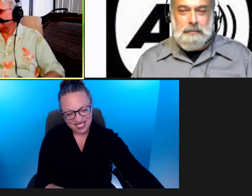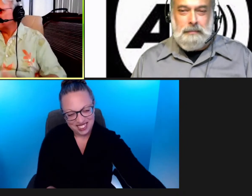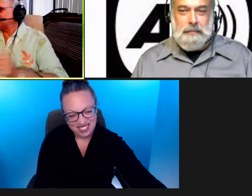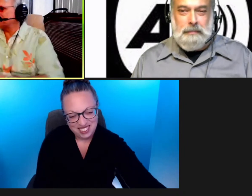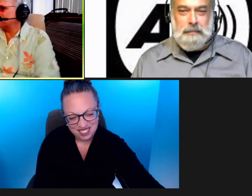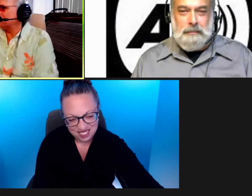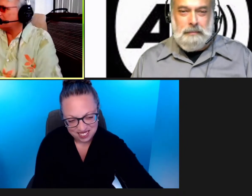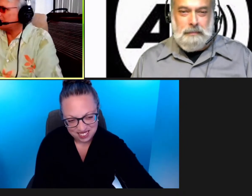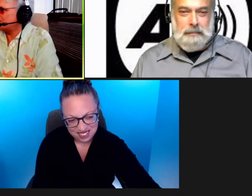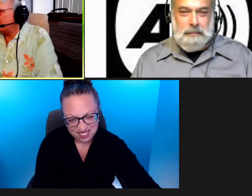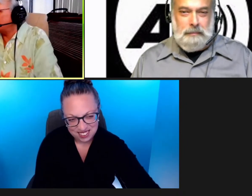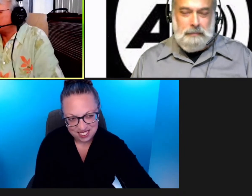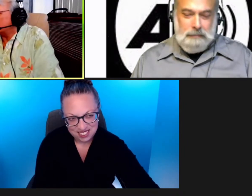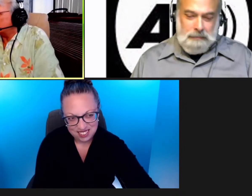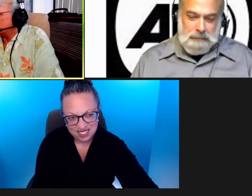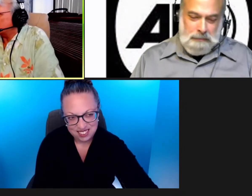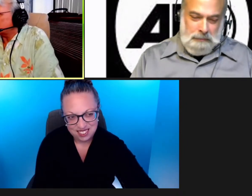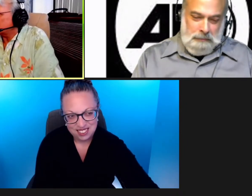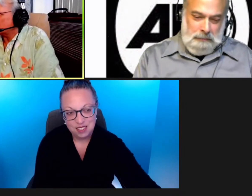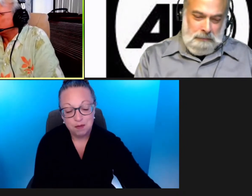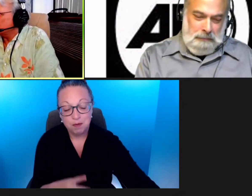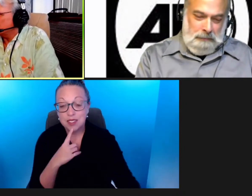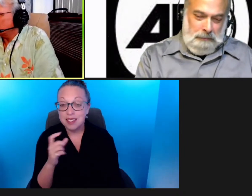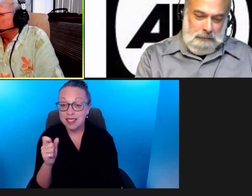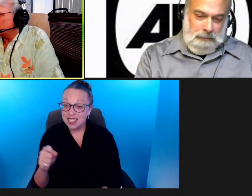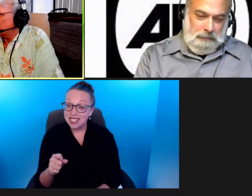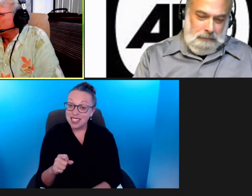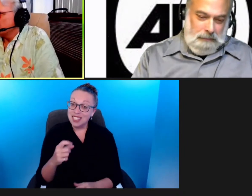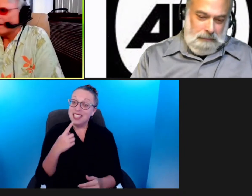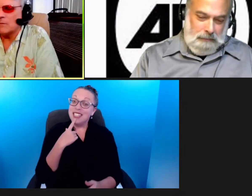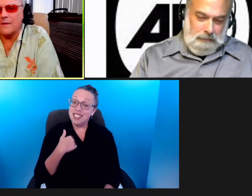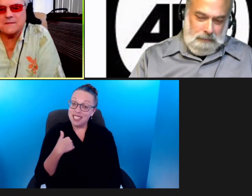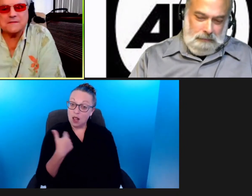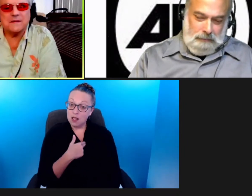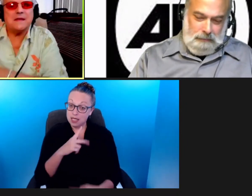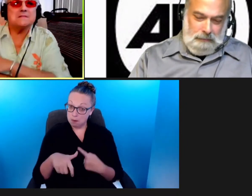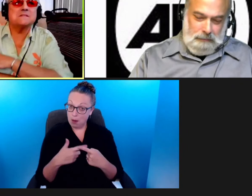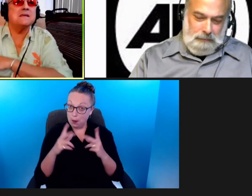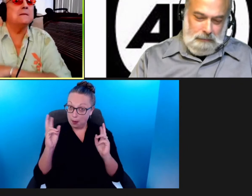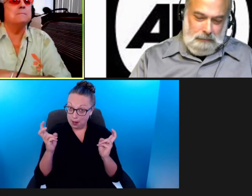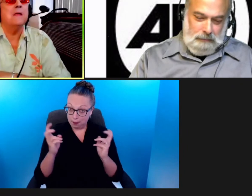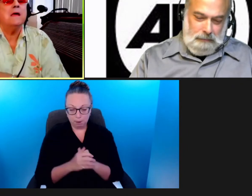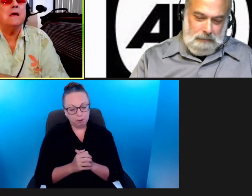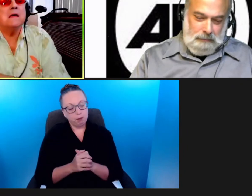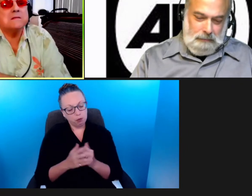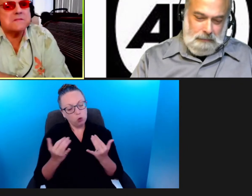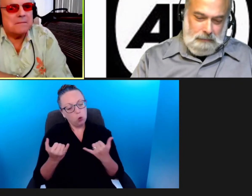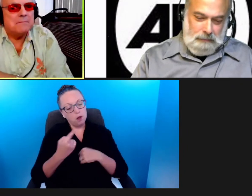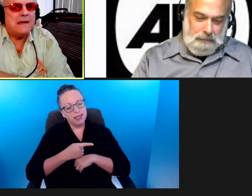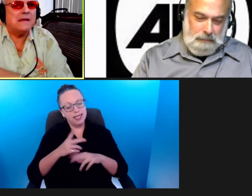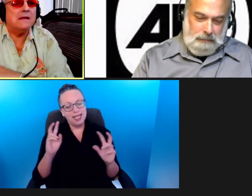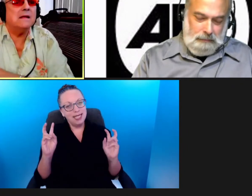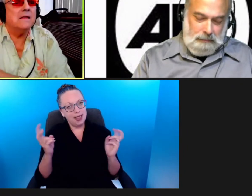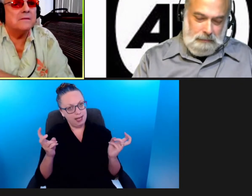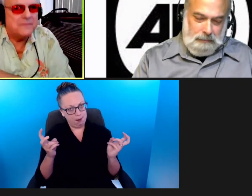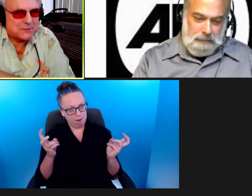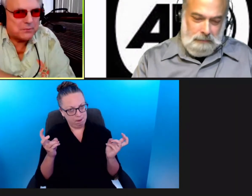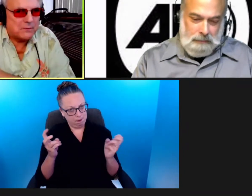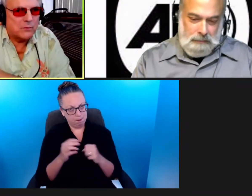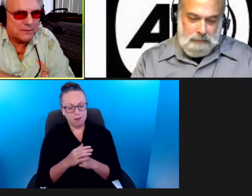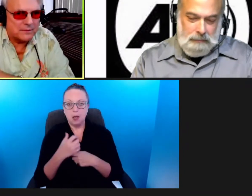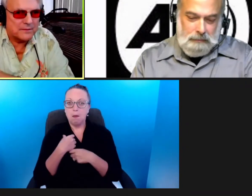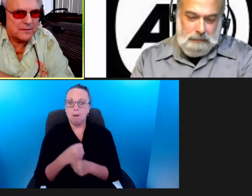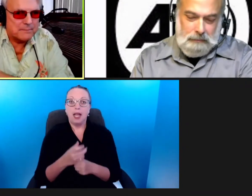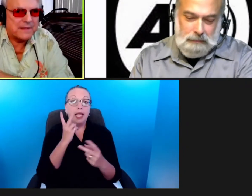this segment of the show. What Tell else us do we need to about say? tell us about the theme. Well, today's theme is making the